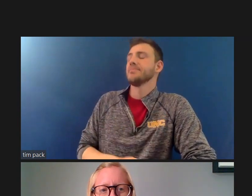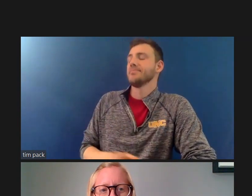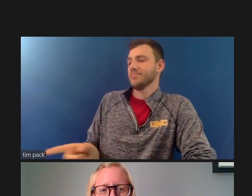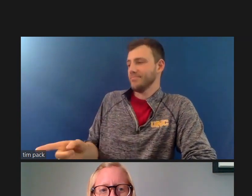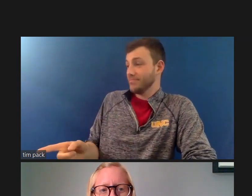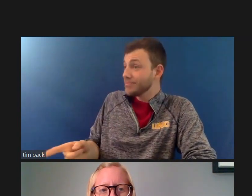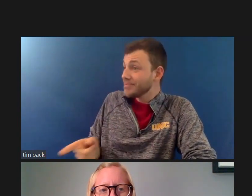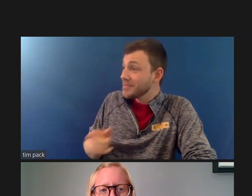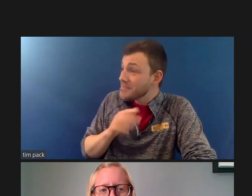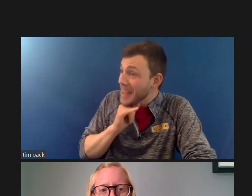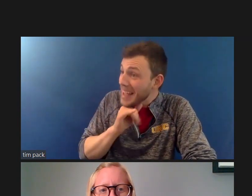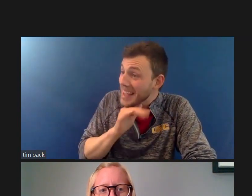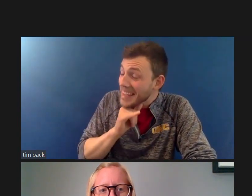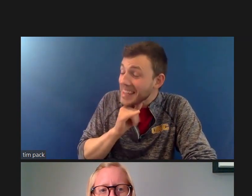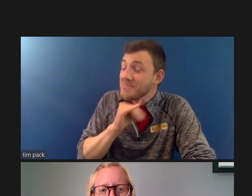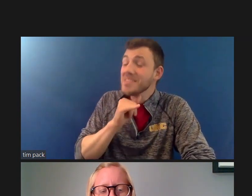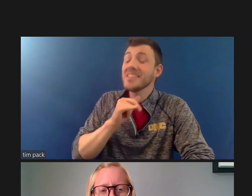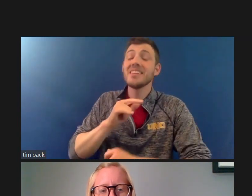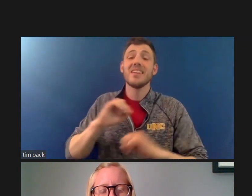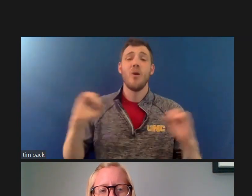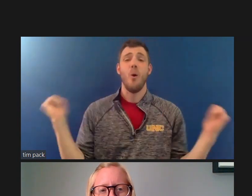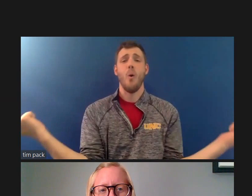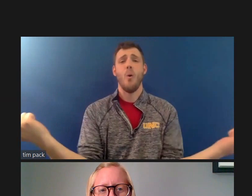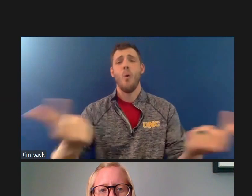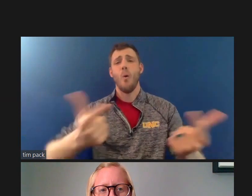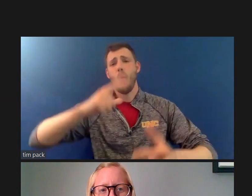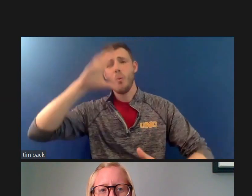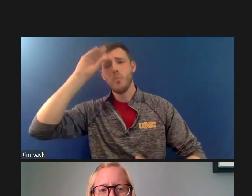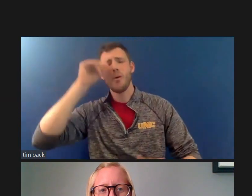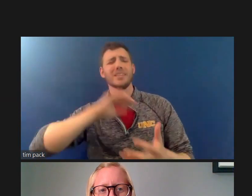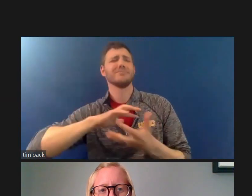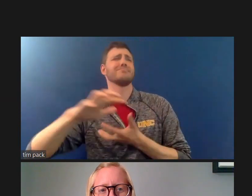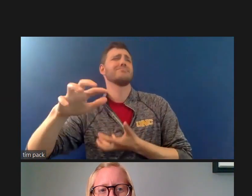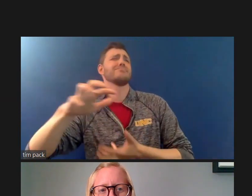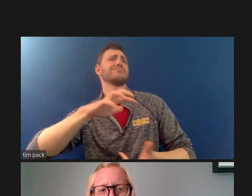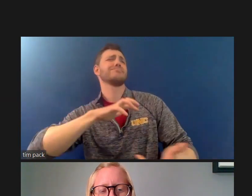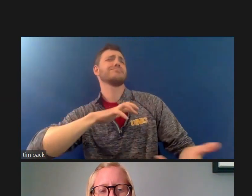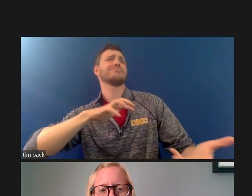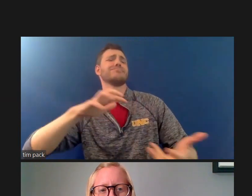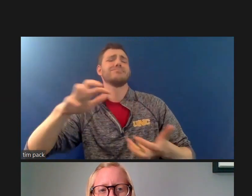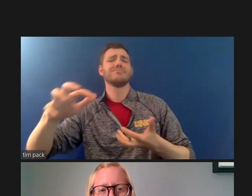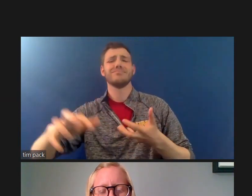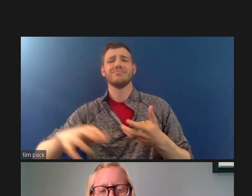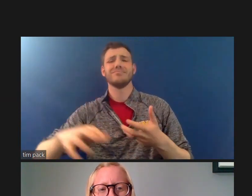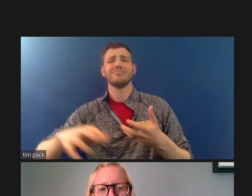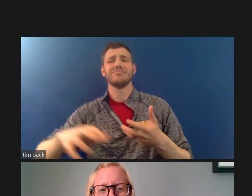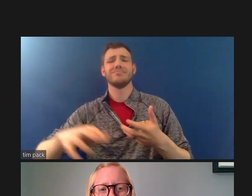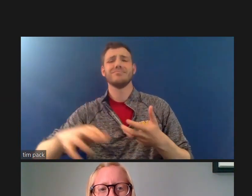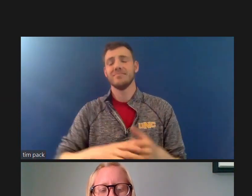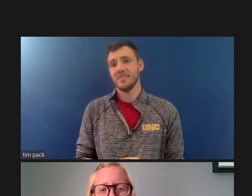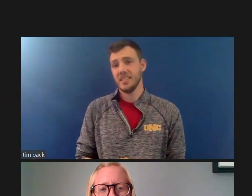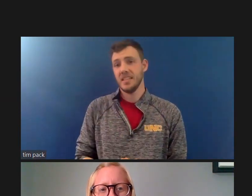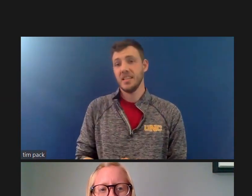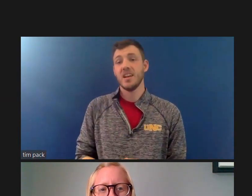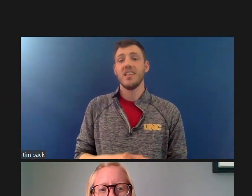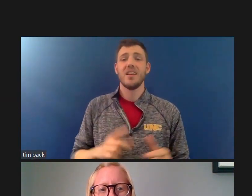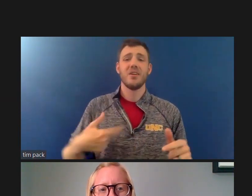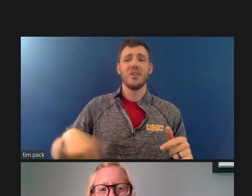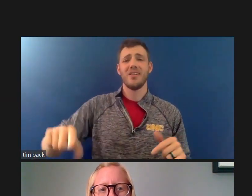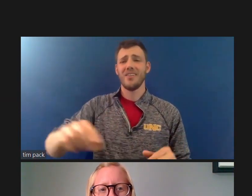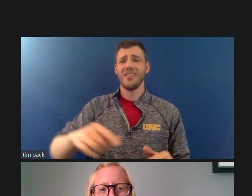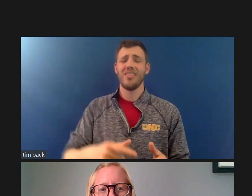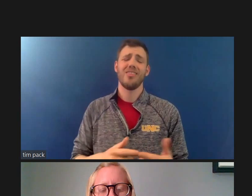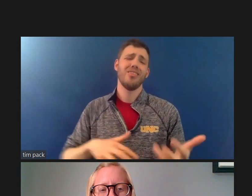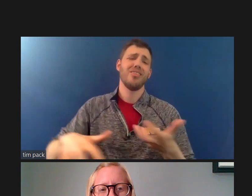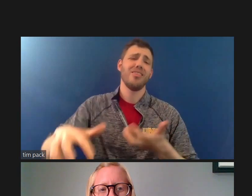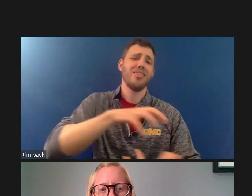tiniest child joined in. For the moment, the boys were a closed circuit of sympathy, with Piggy outside. He